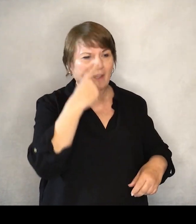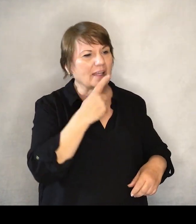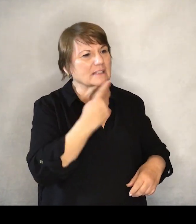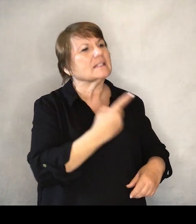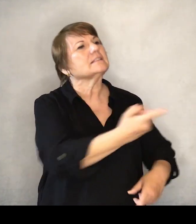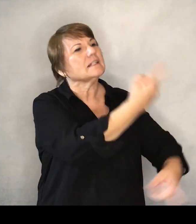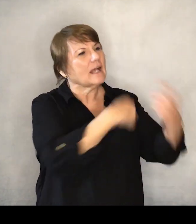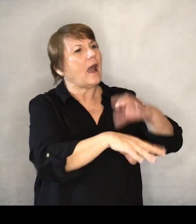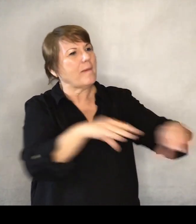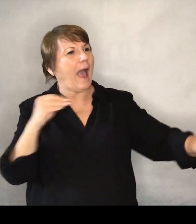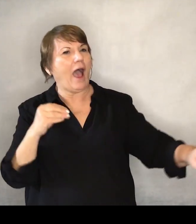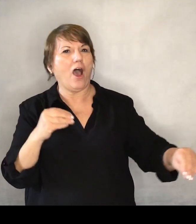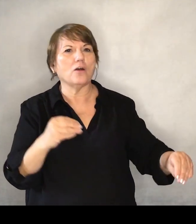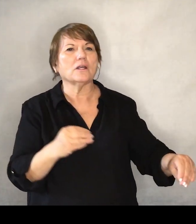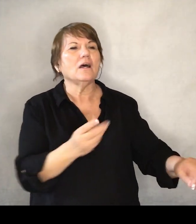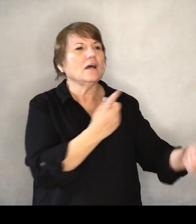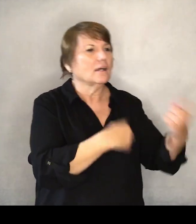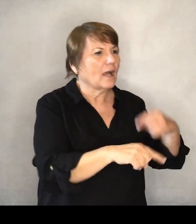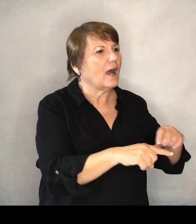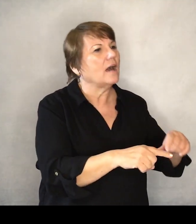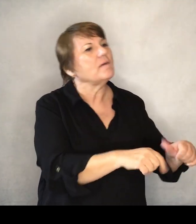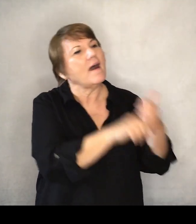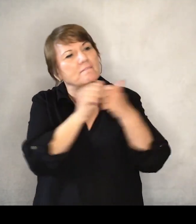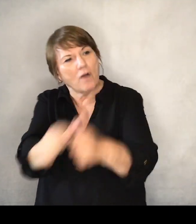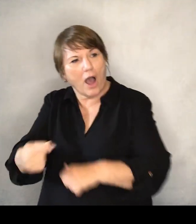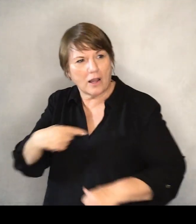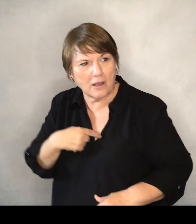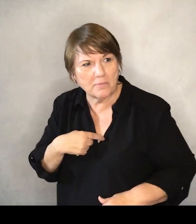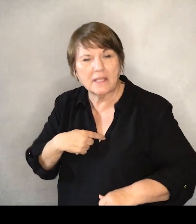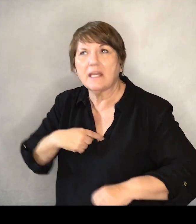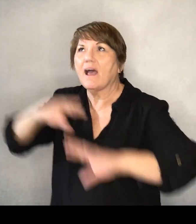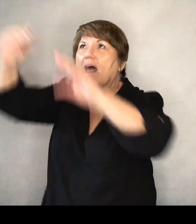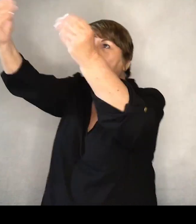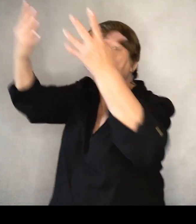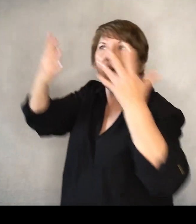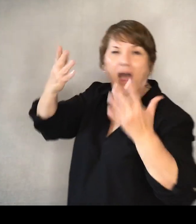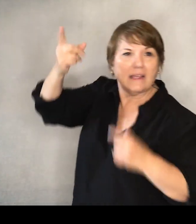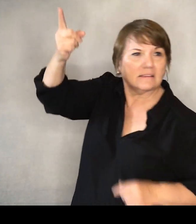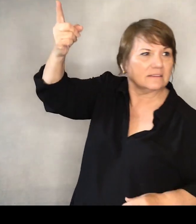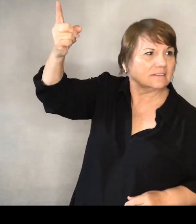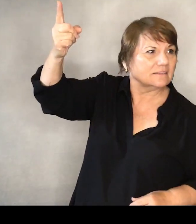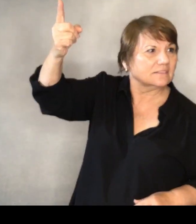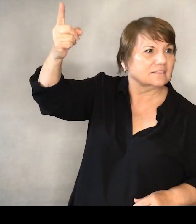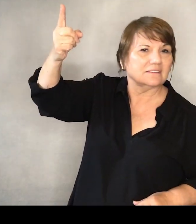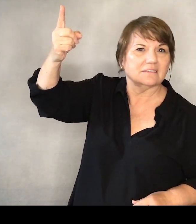out. Come follow me into the light.